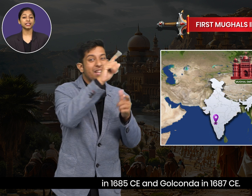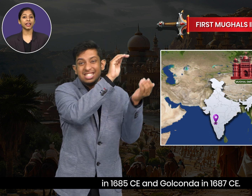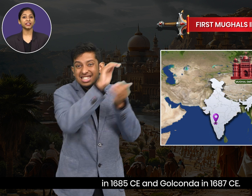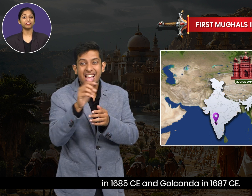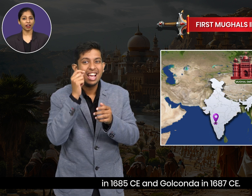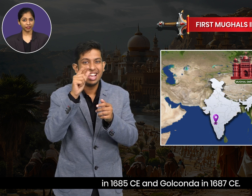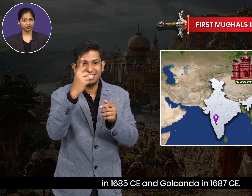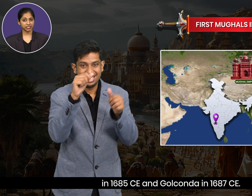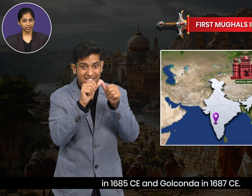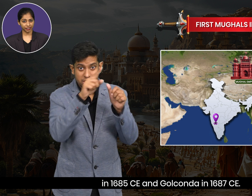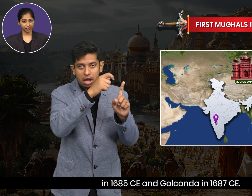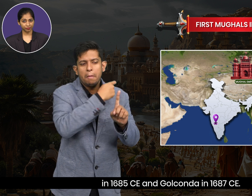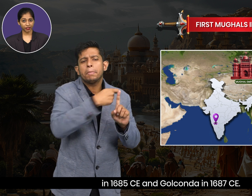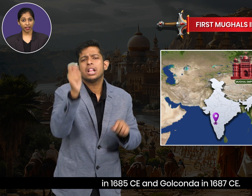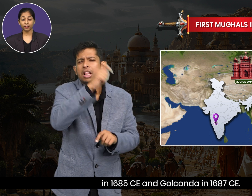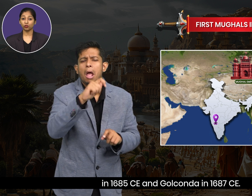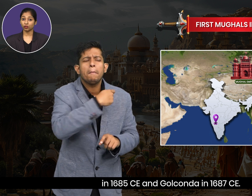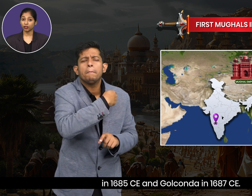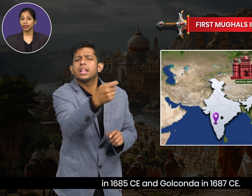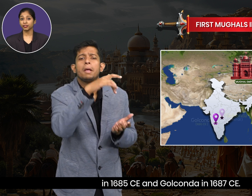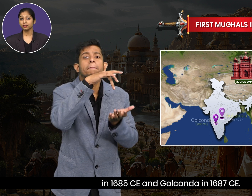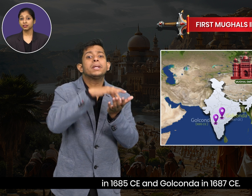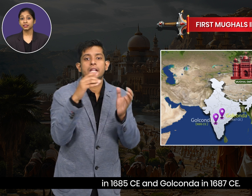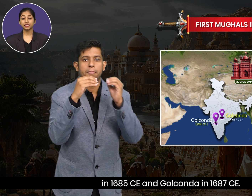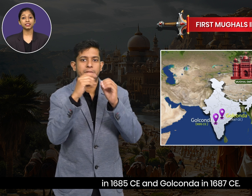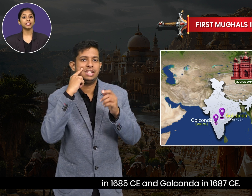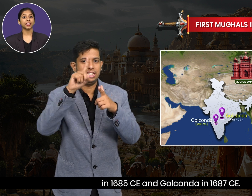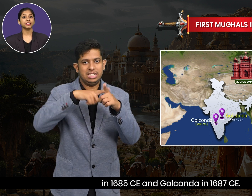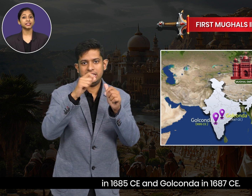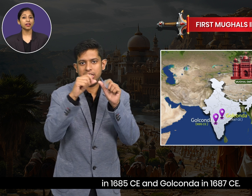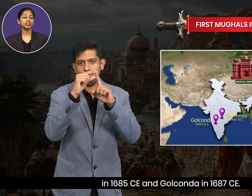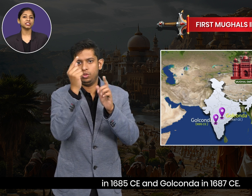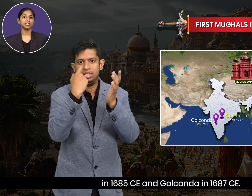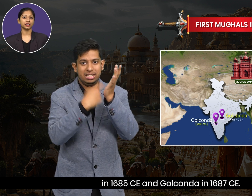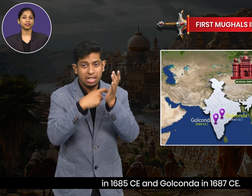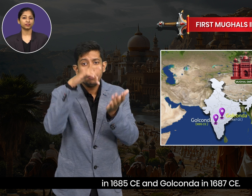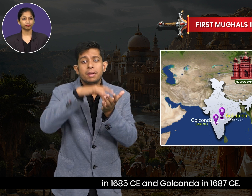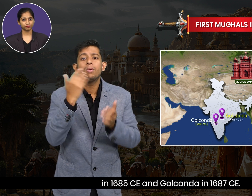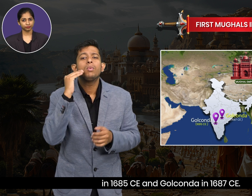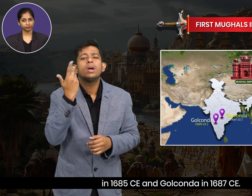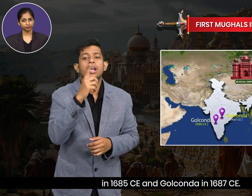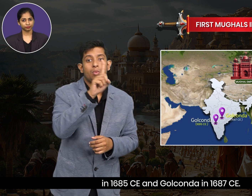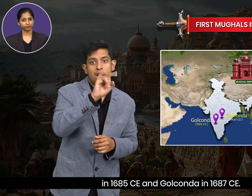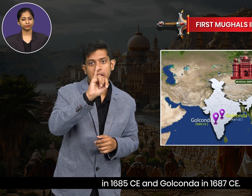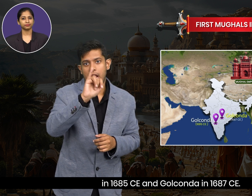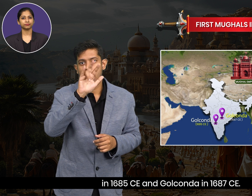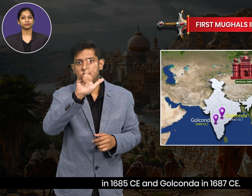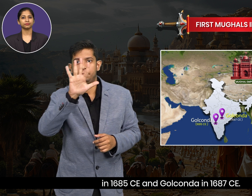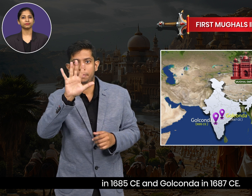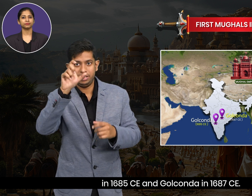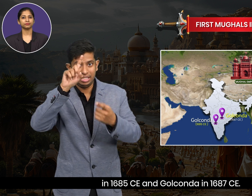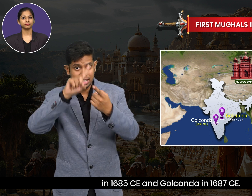in 1685 CE and Golconda in 1687 CE.